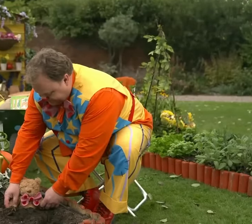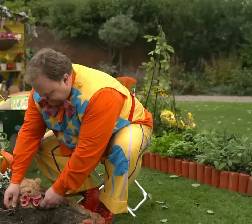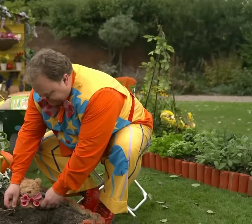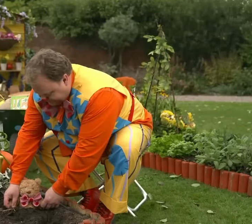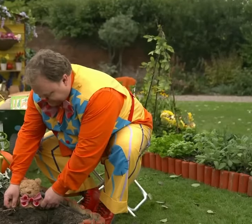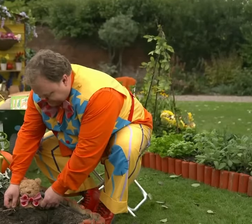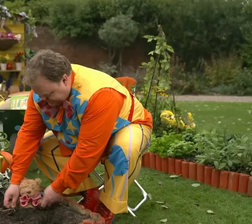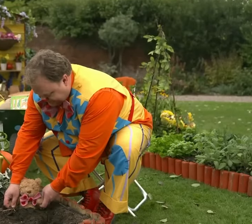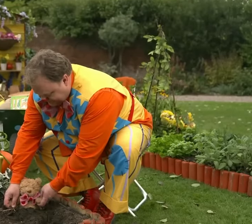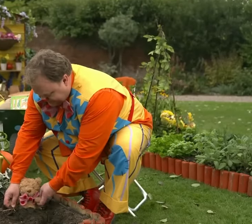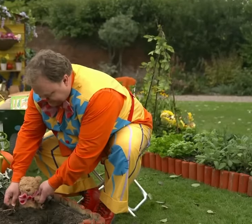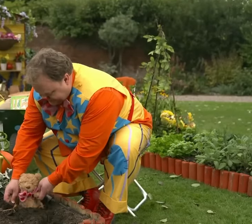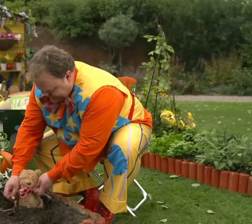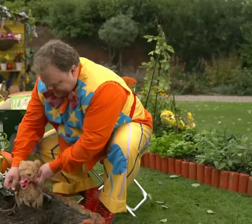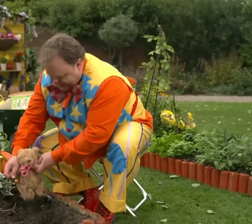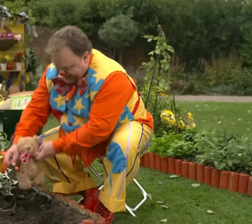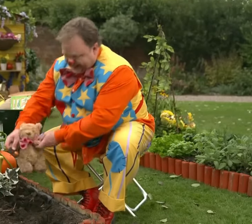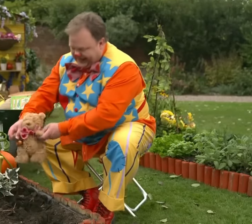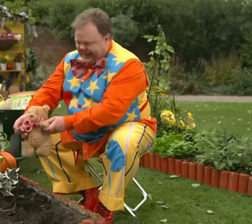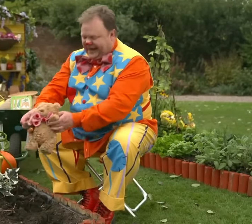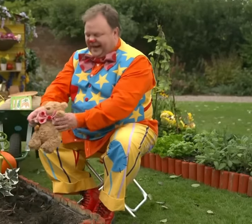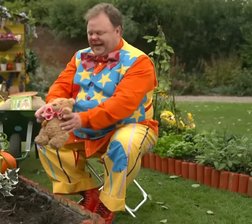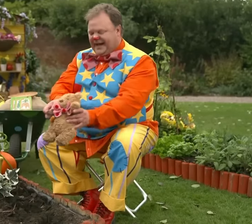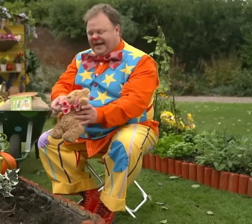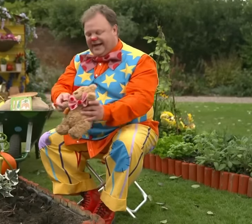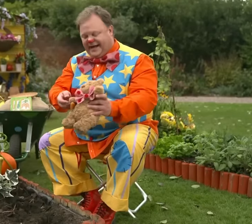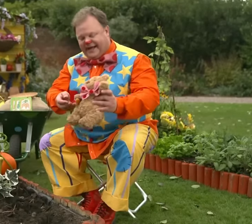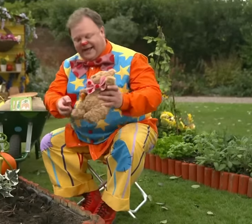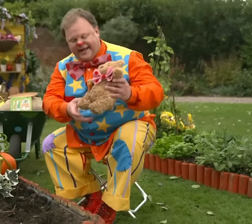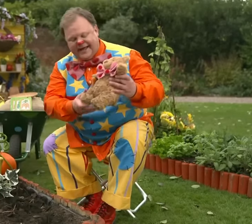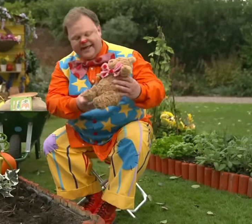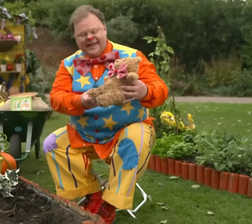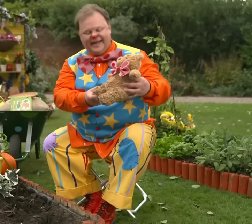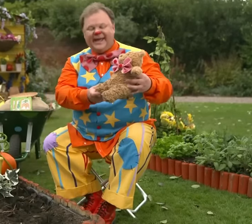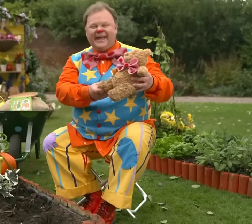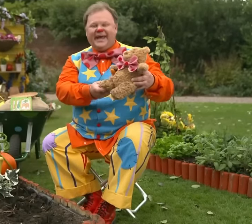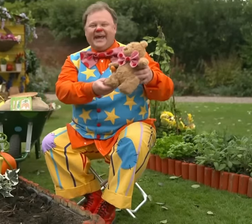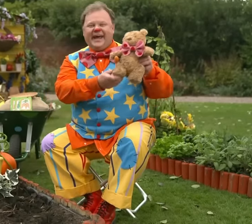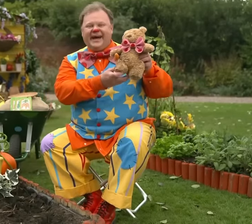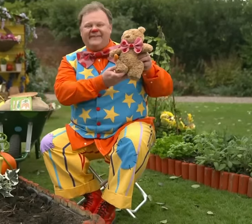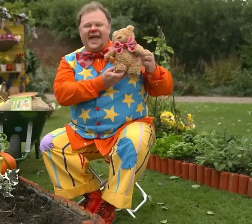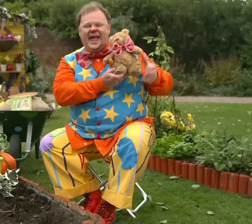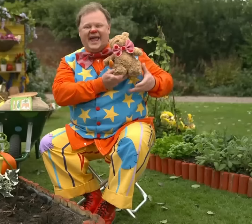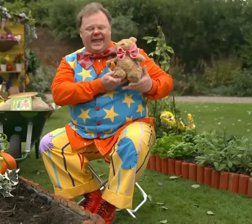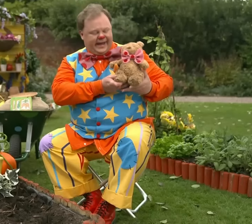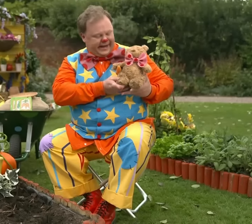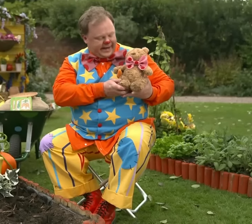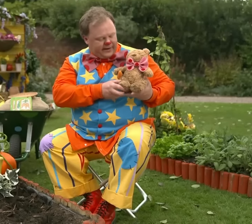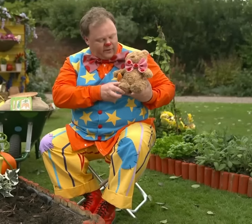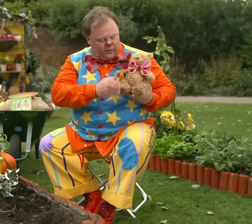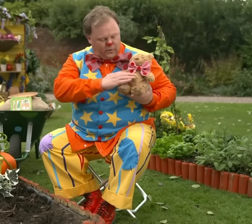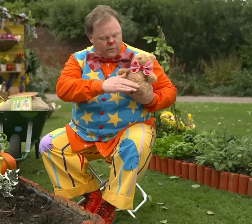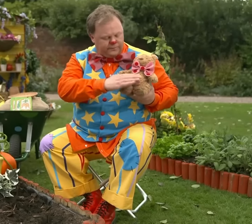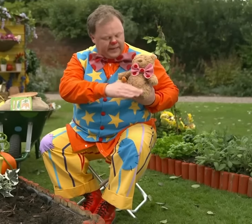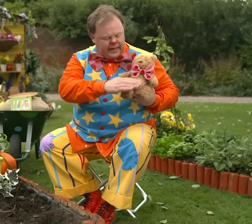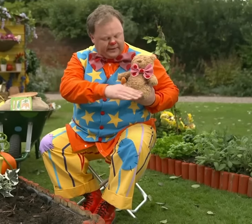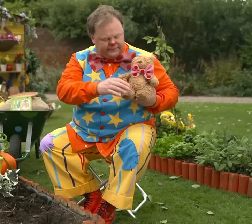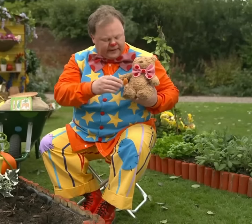That's it, Mr. Tumble. You can do it. Oh. You did it, Mr. Tumble. Hooray! Oh,